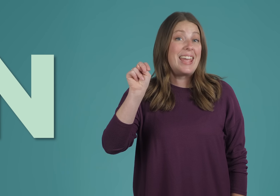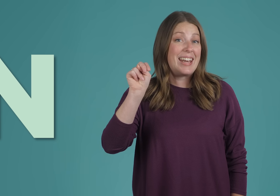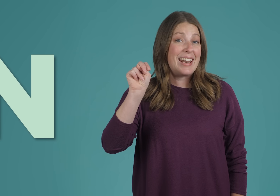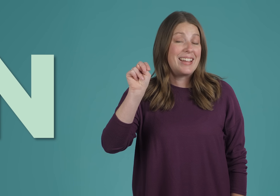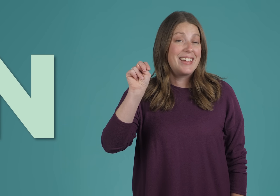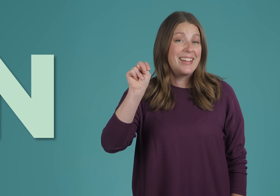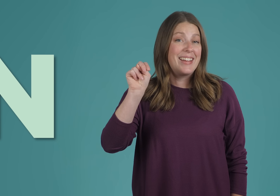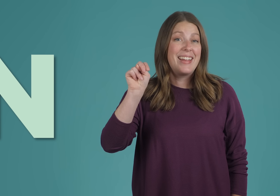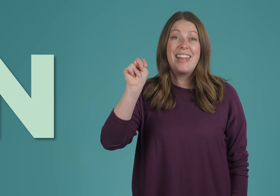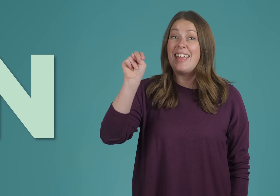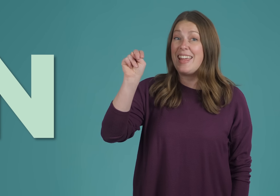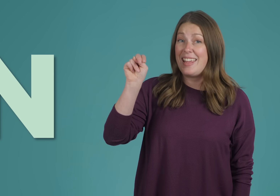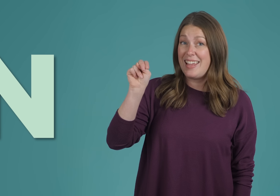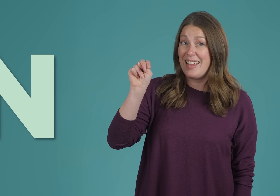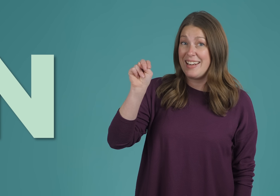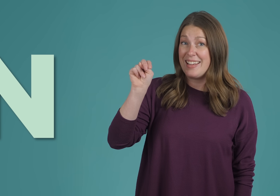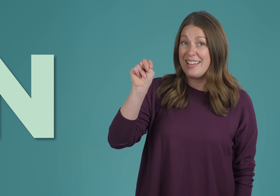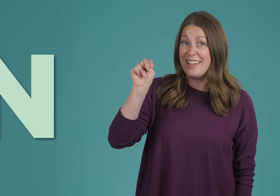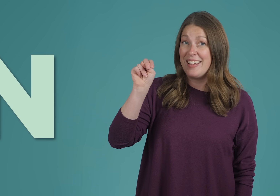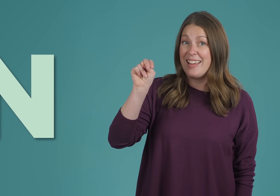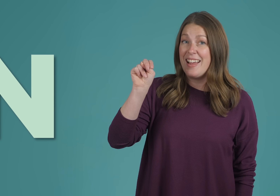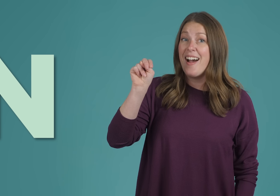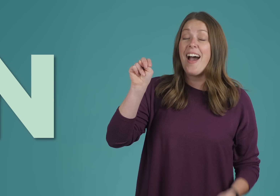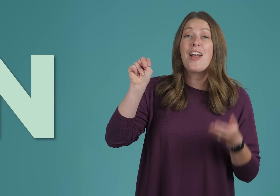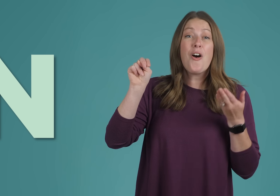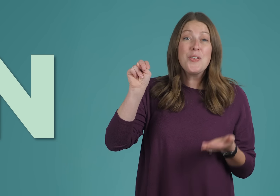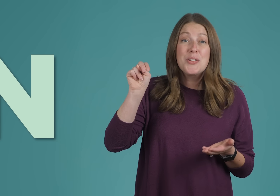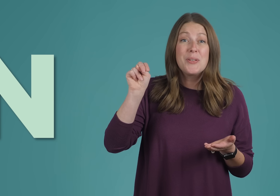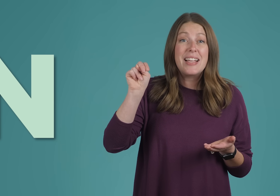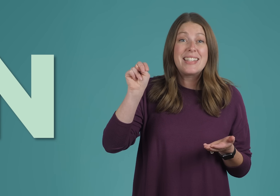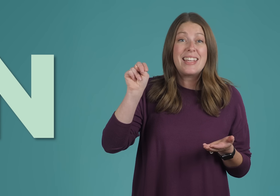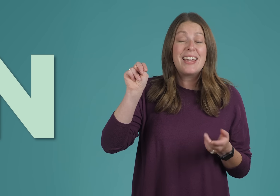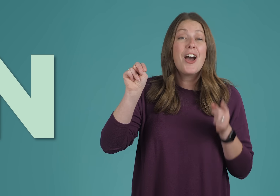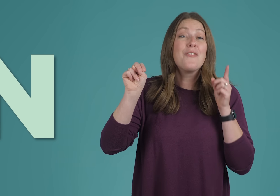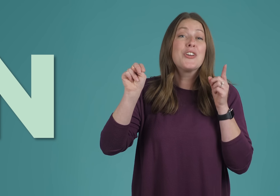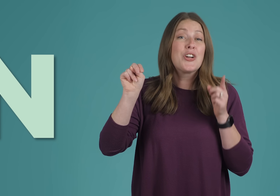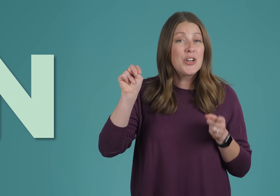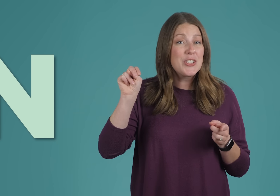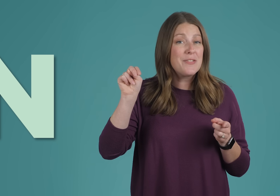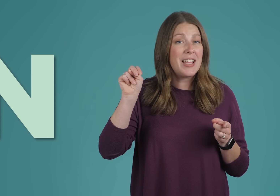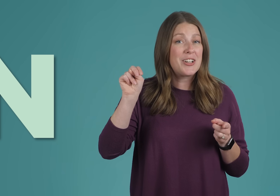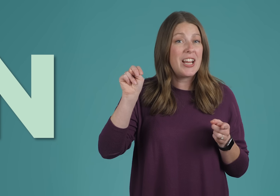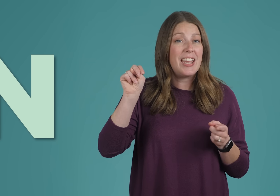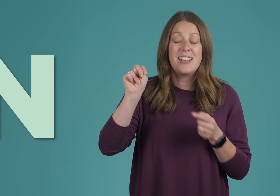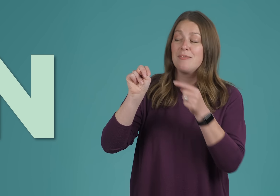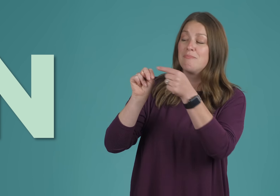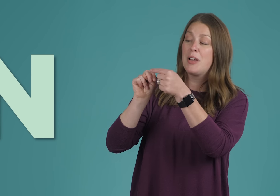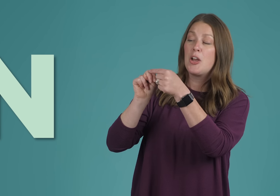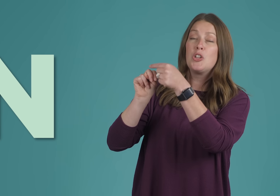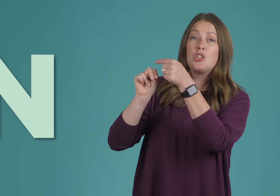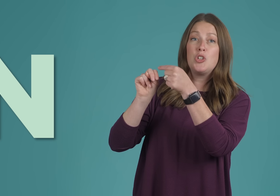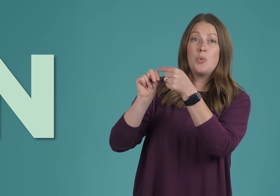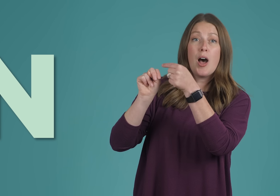N. N. I also like to think of the cursive letter N. 2